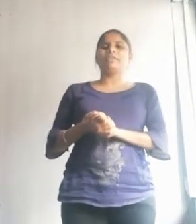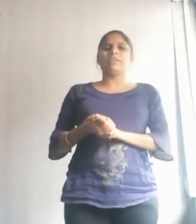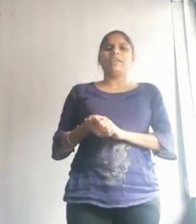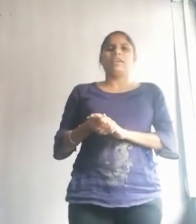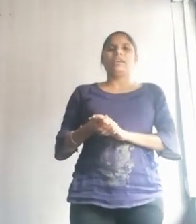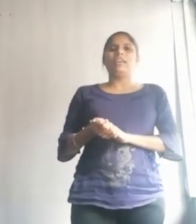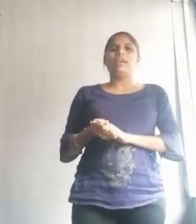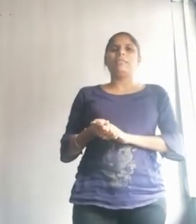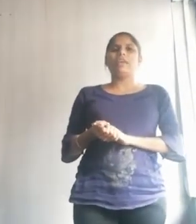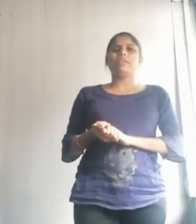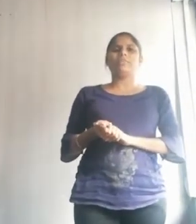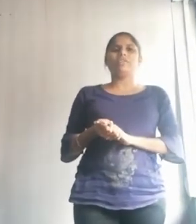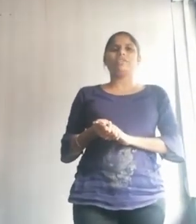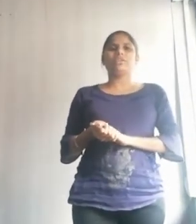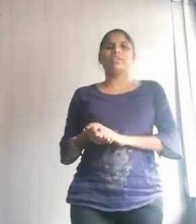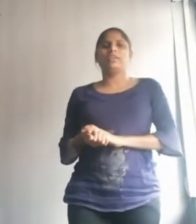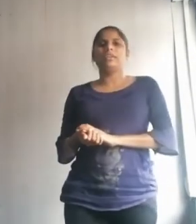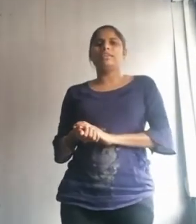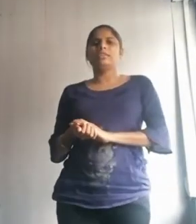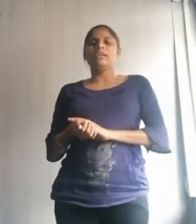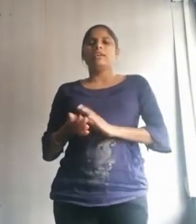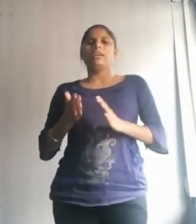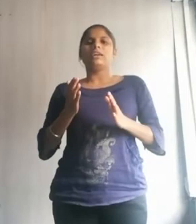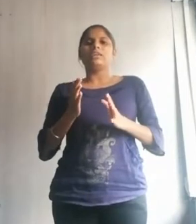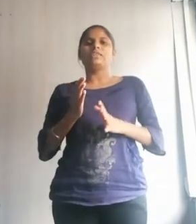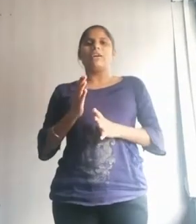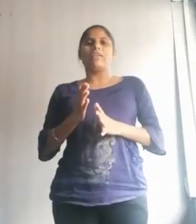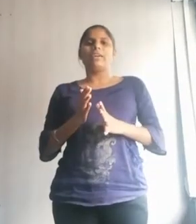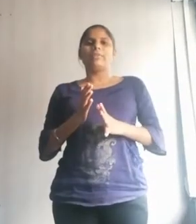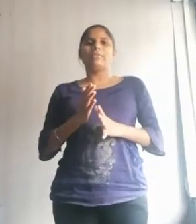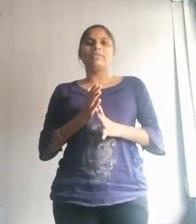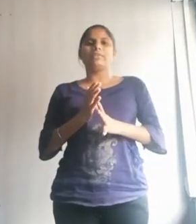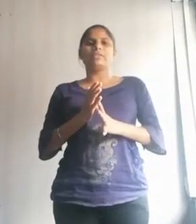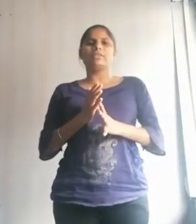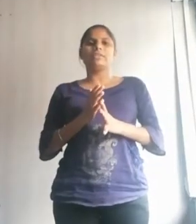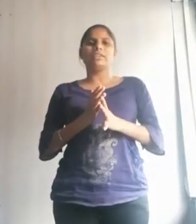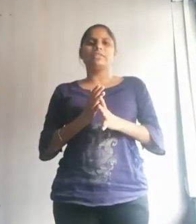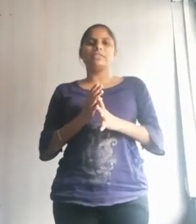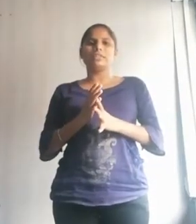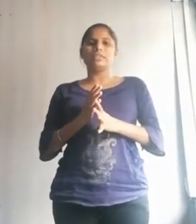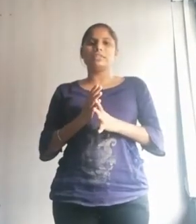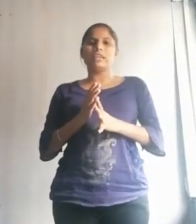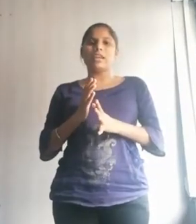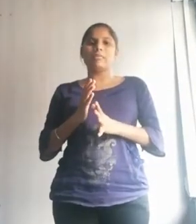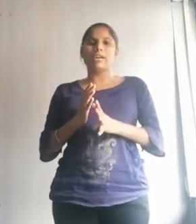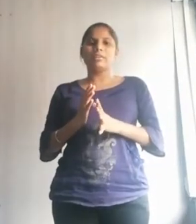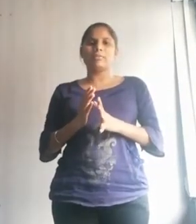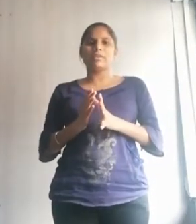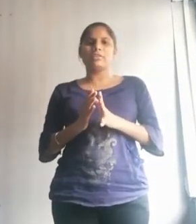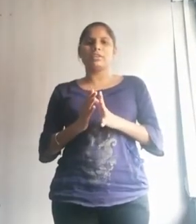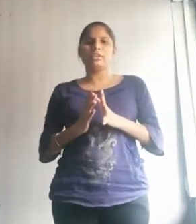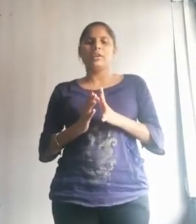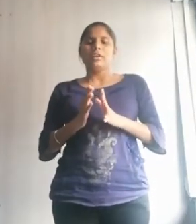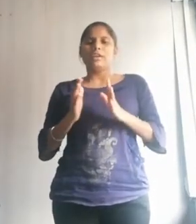expression. Lambda expression, it is Java 8 features. Then since the lambda expression, it